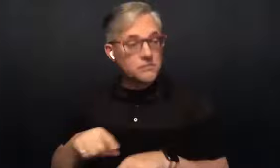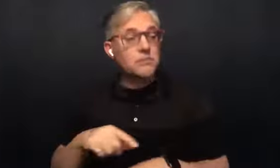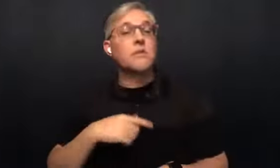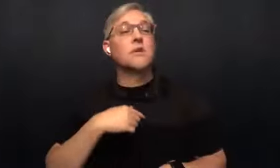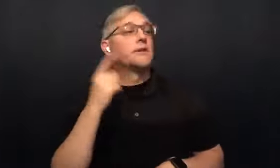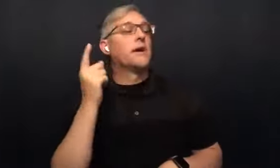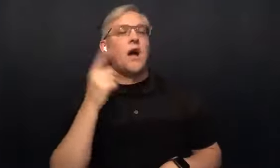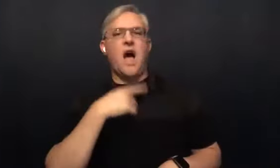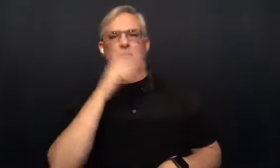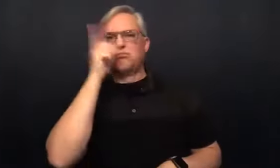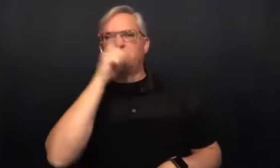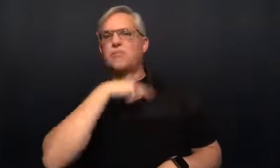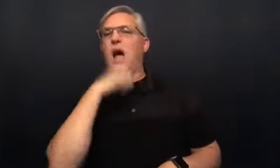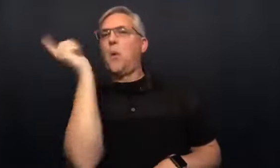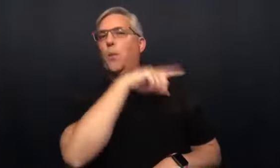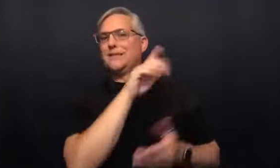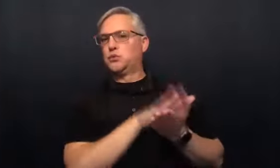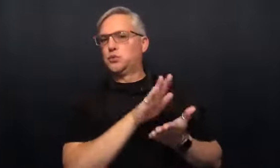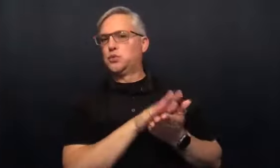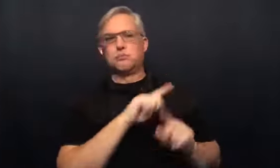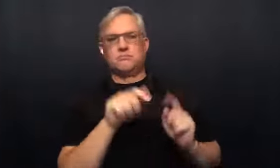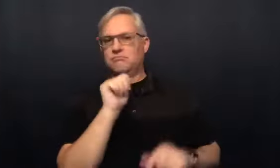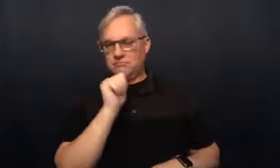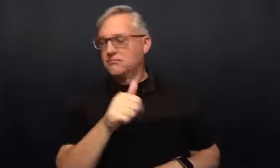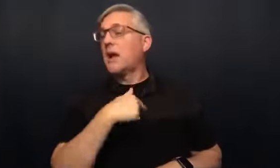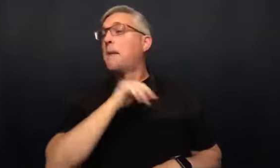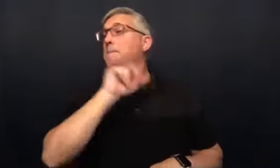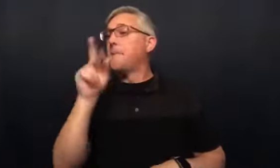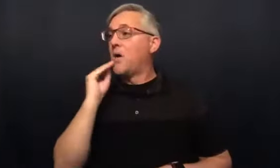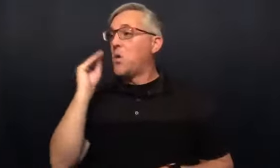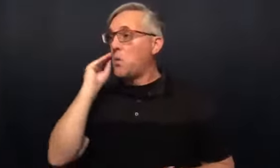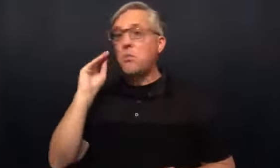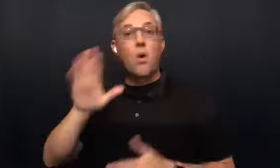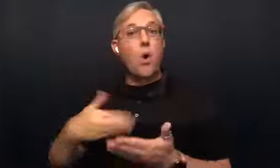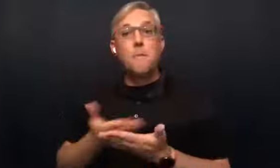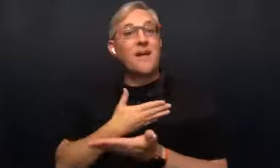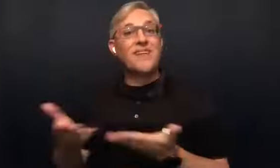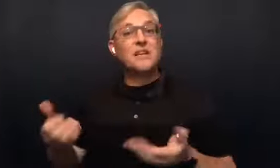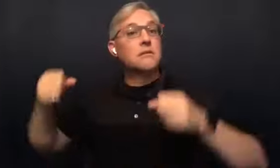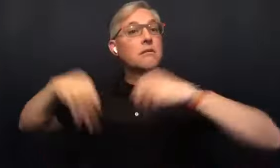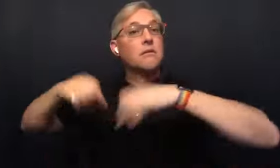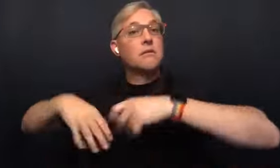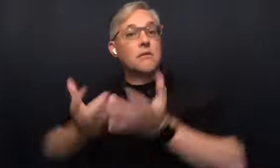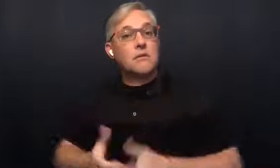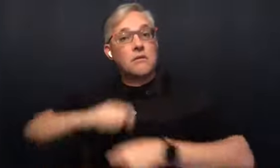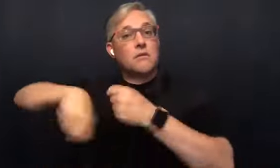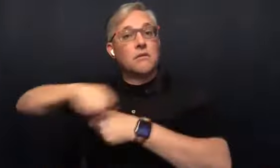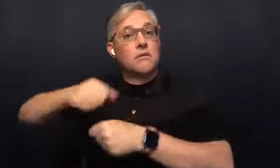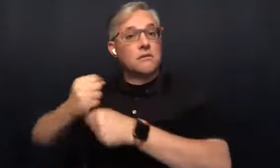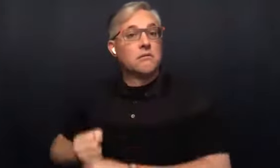like I went to school. I came home and all of my things were in trash bags on the curb of the street at 16 years old. And very quickly, my dad told me not to